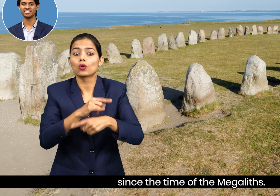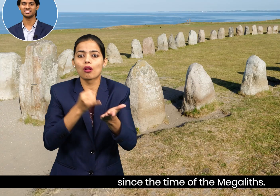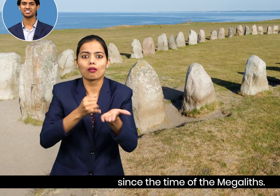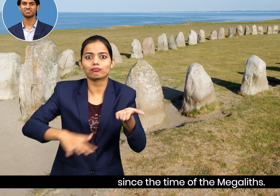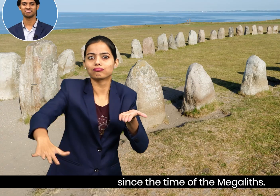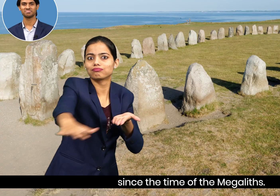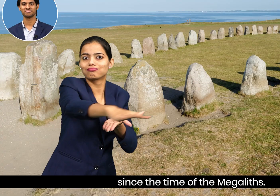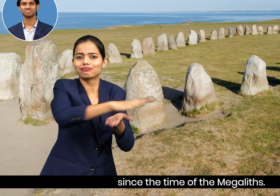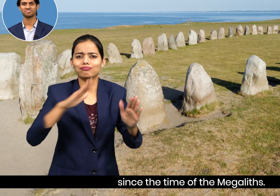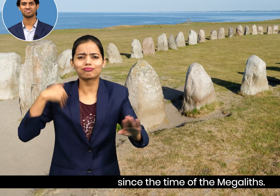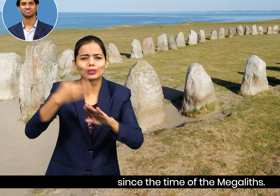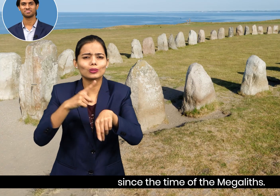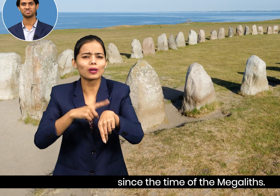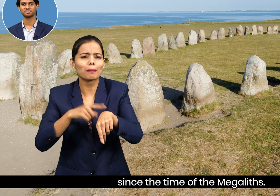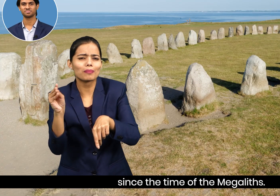the megaliths.